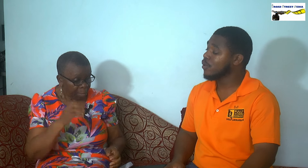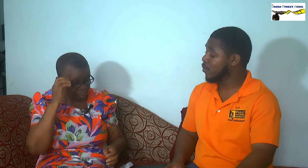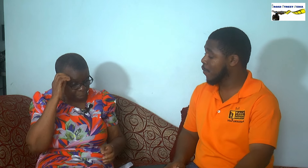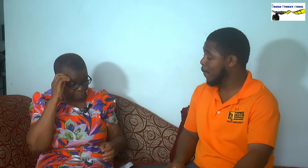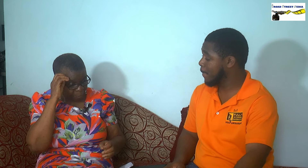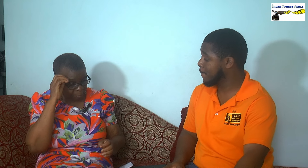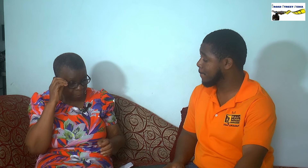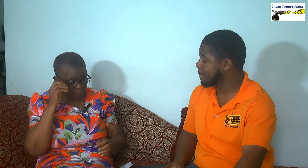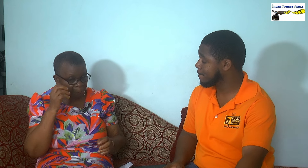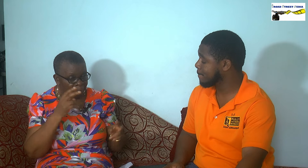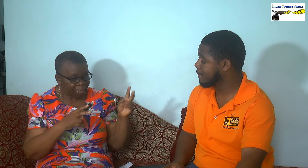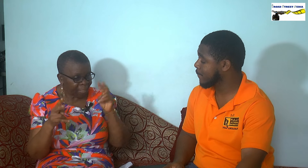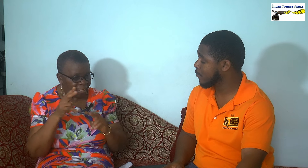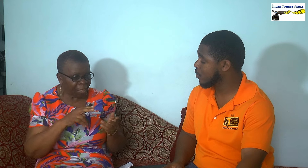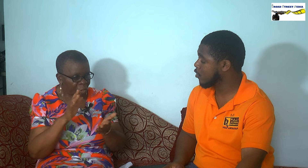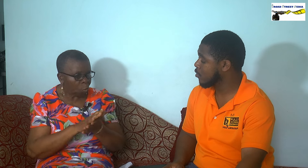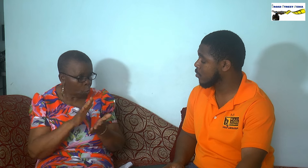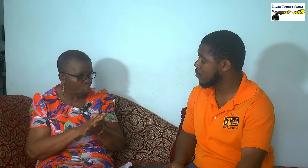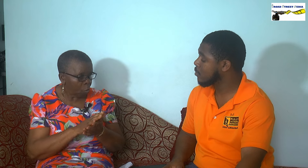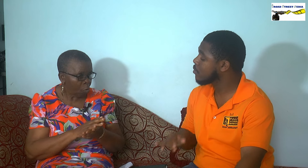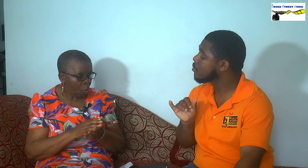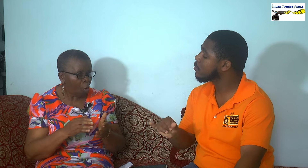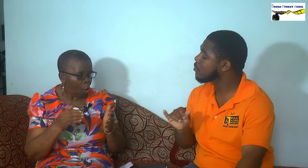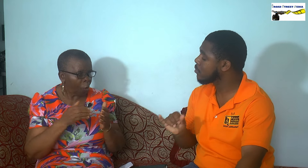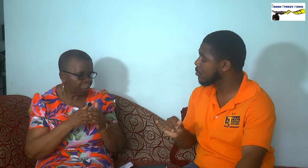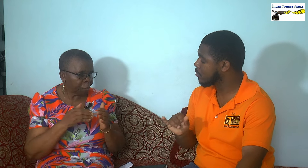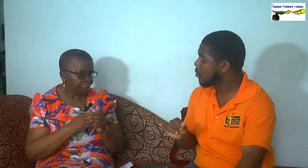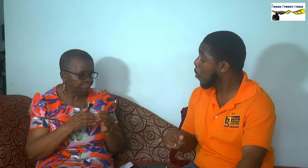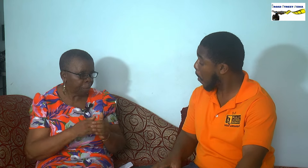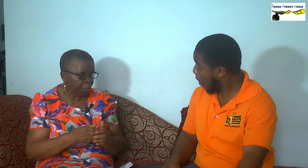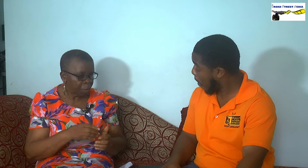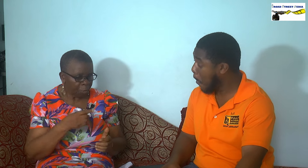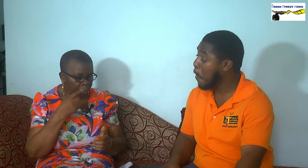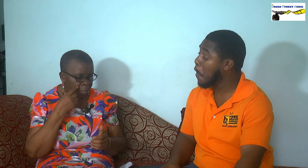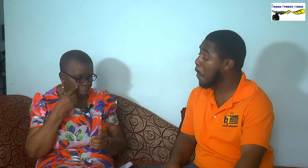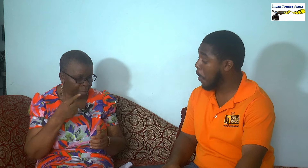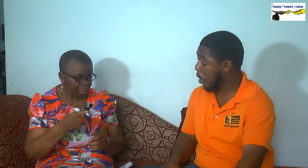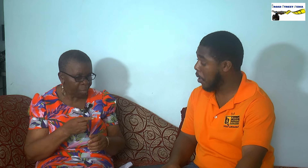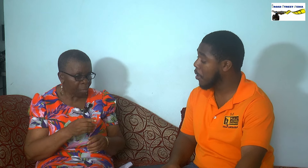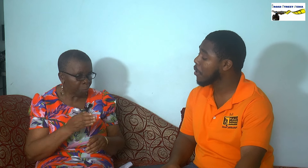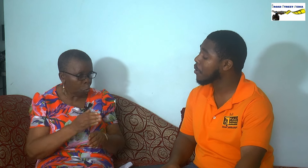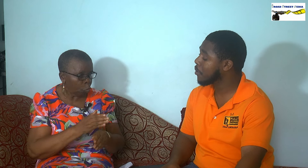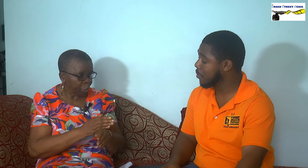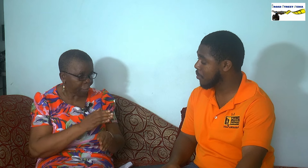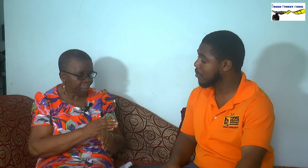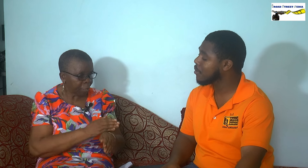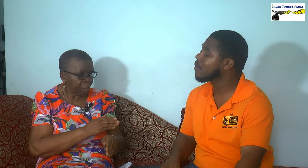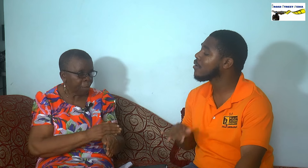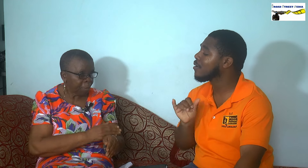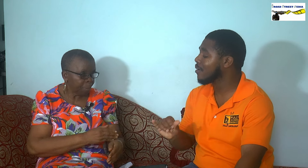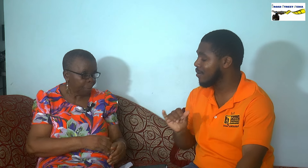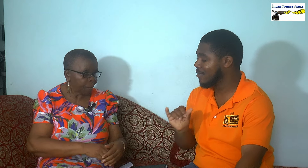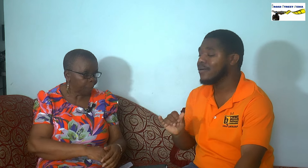He visited the school often to see the progress.